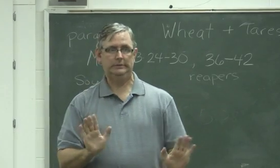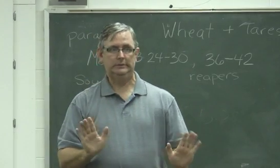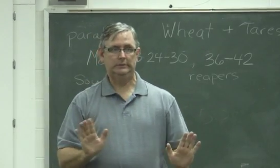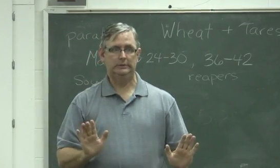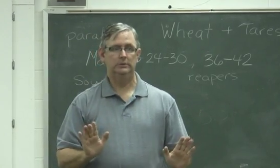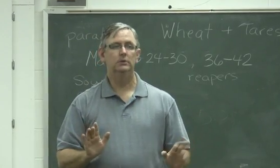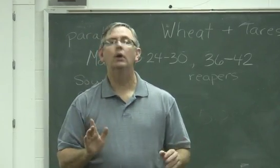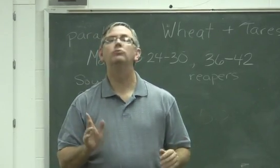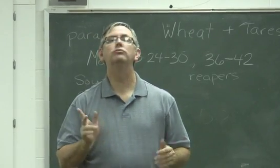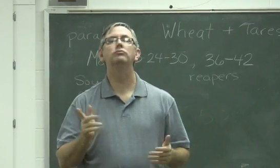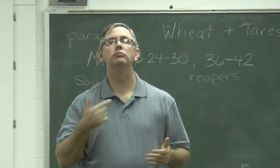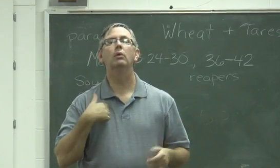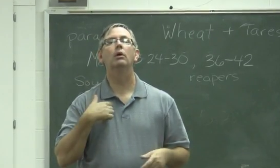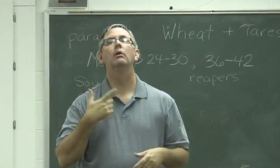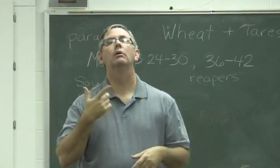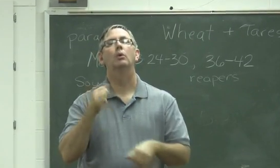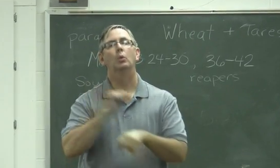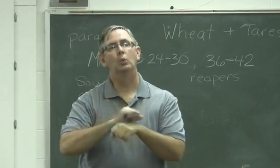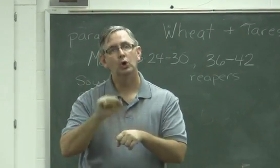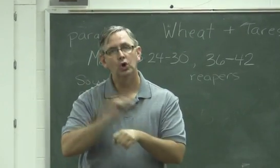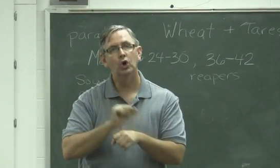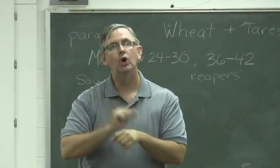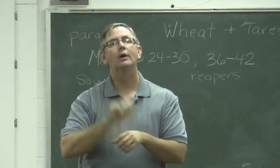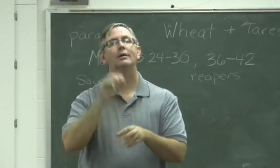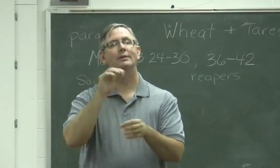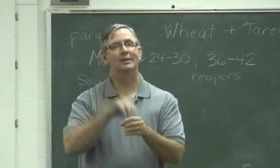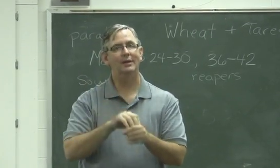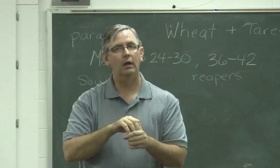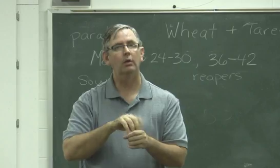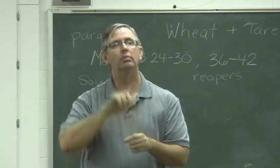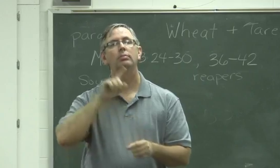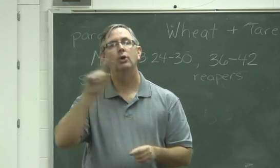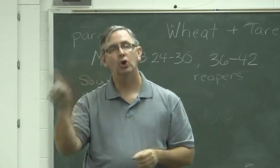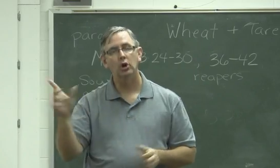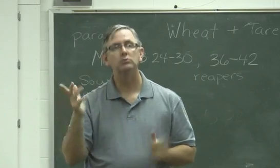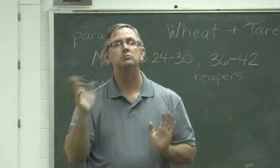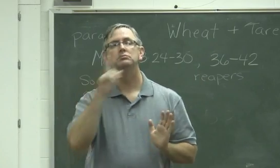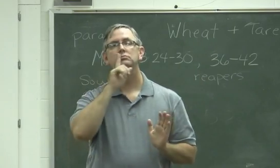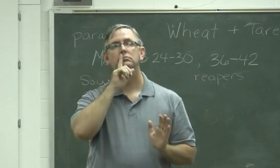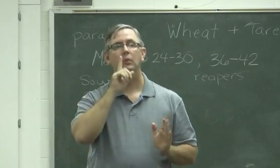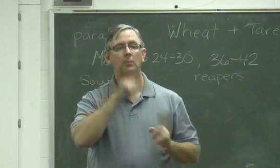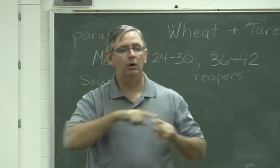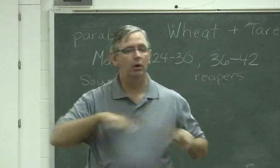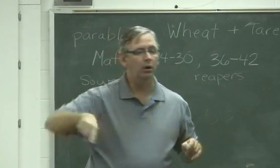cannot put down on his resume that or on his papers that he's a missionary to China, but rather